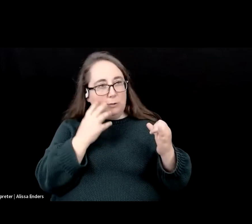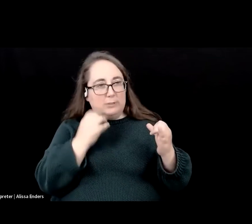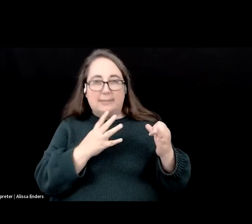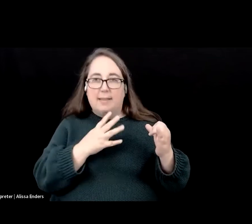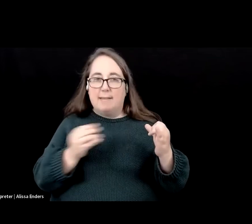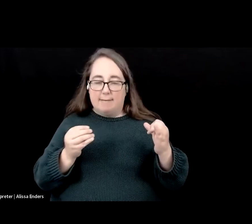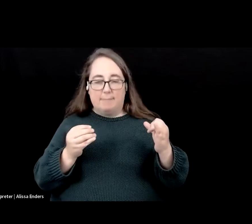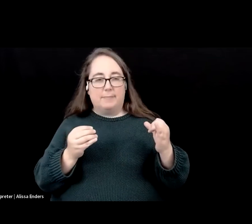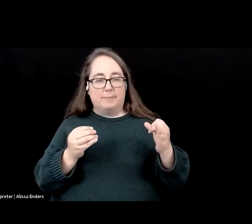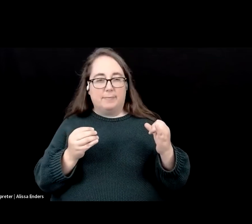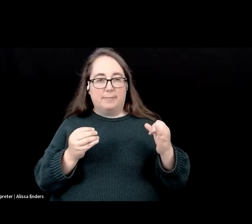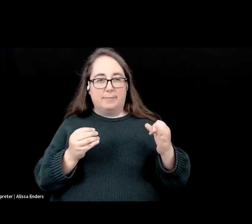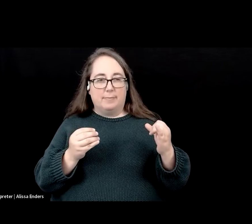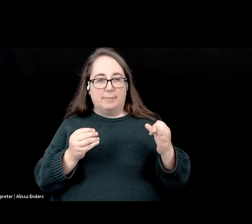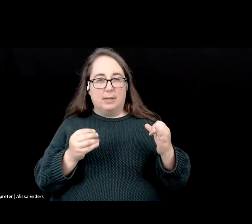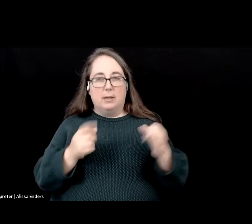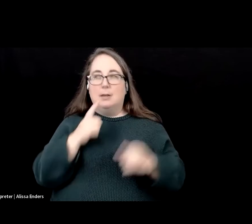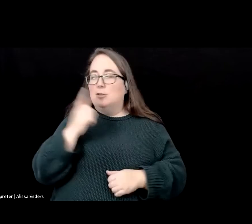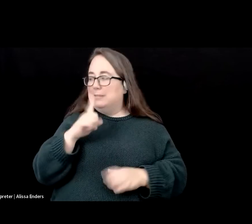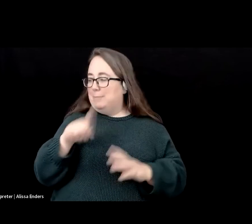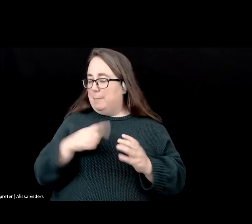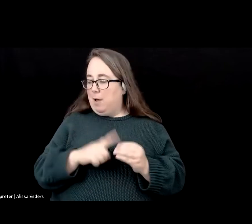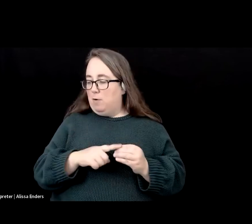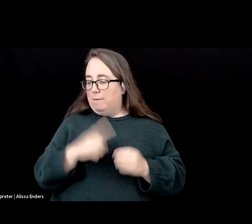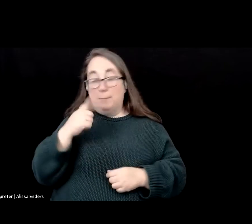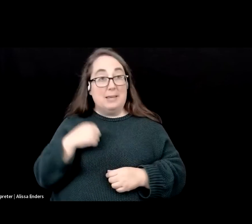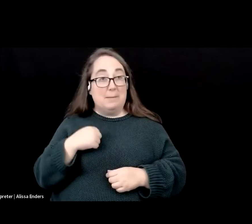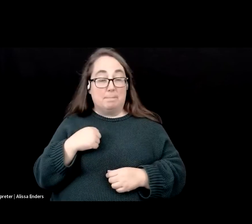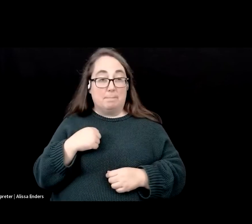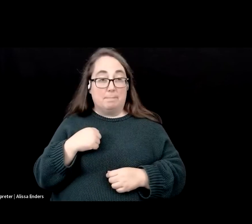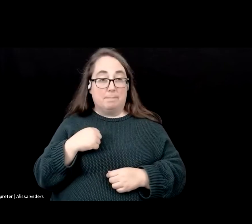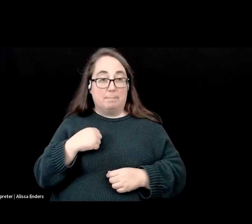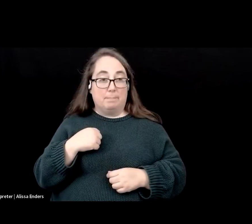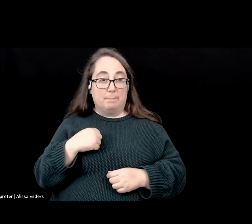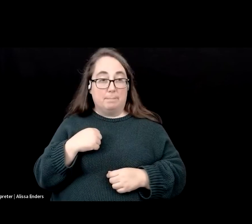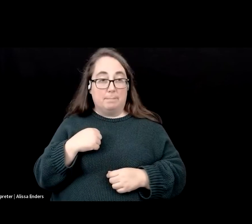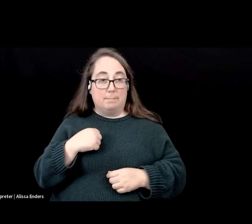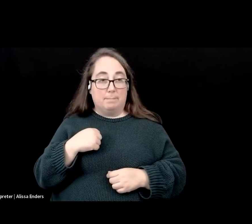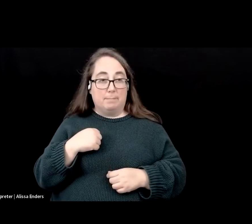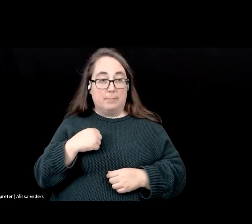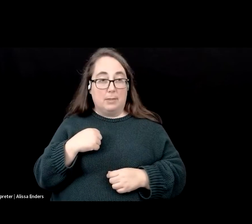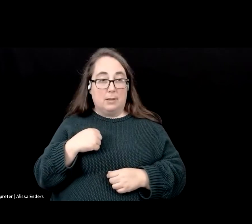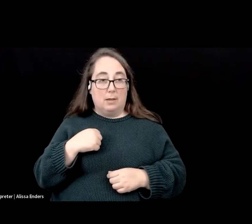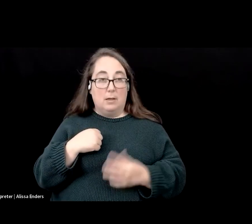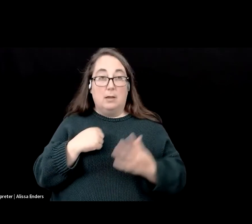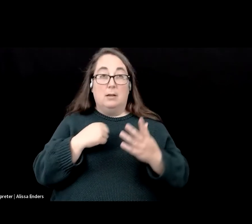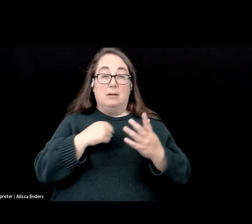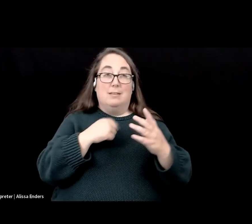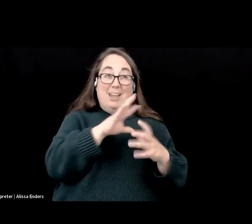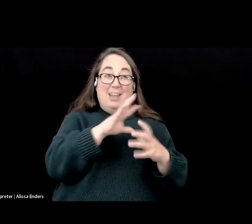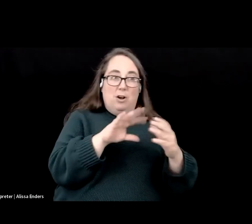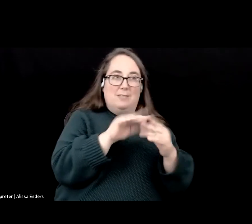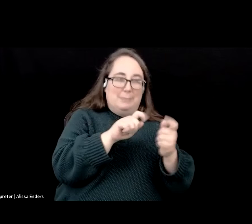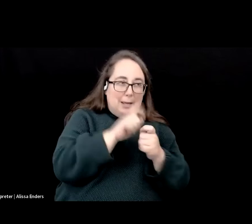think that there is something about, for me, about the specificity of narratives, right? Of an